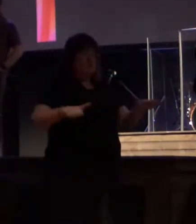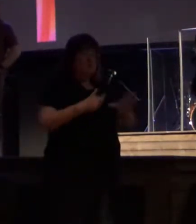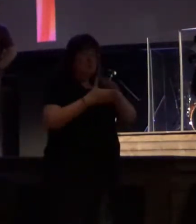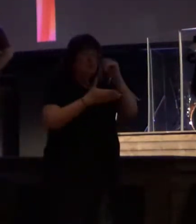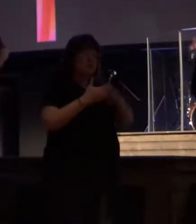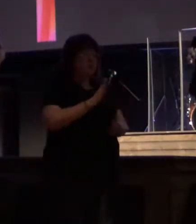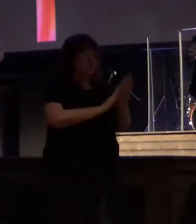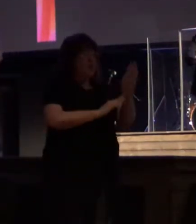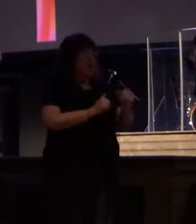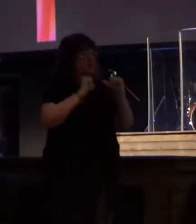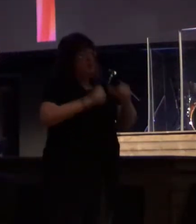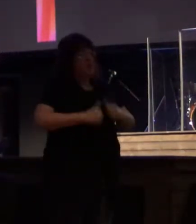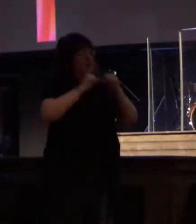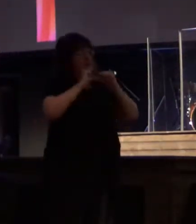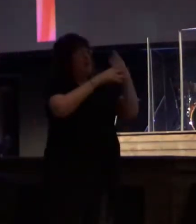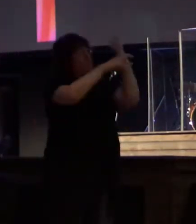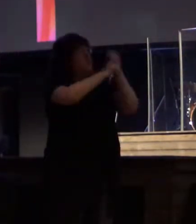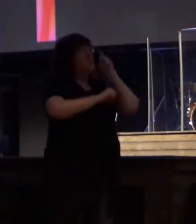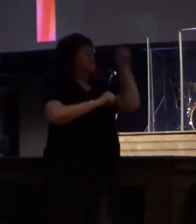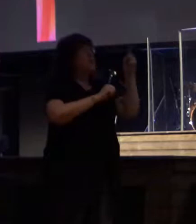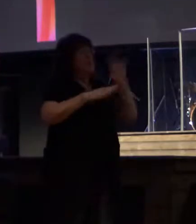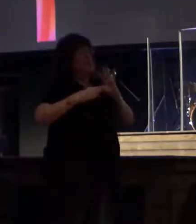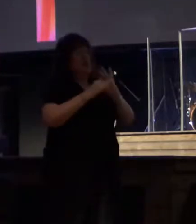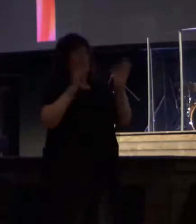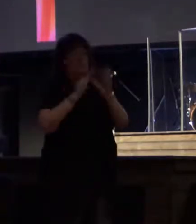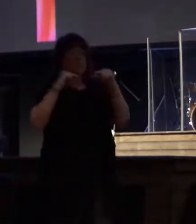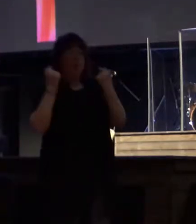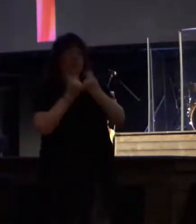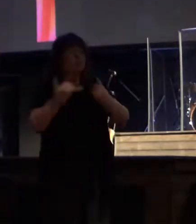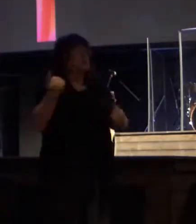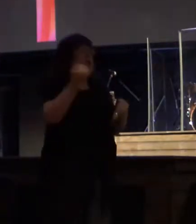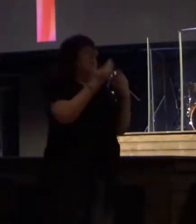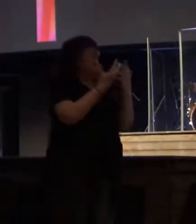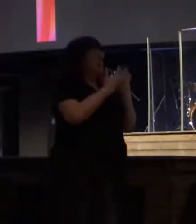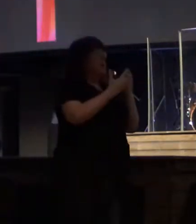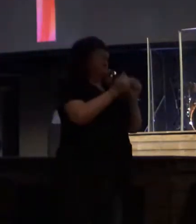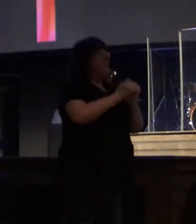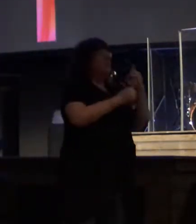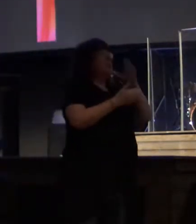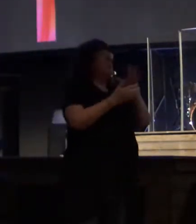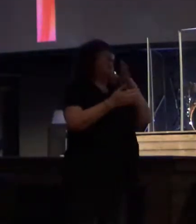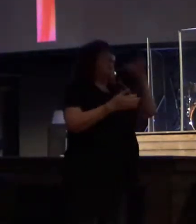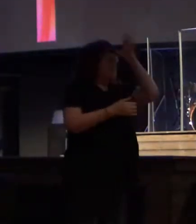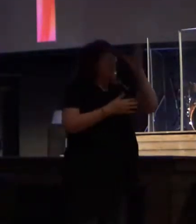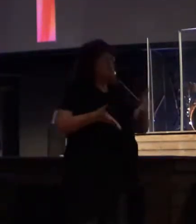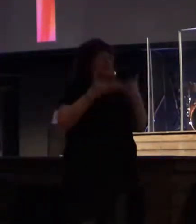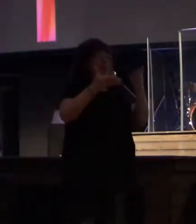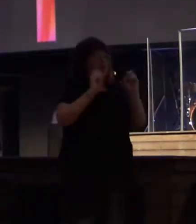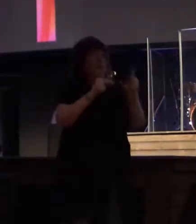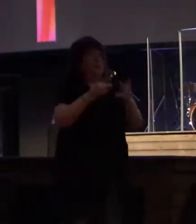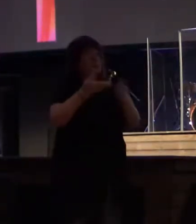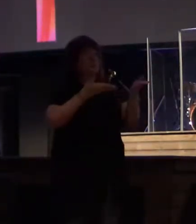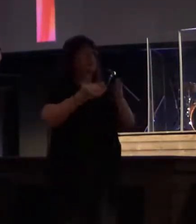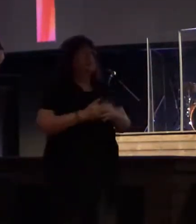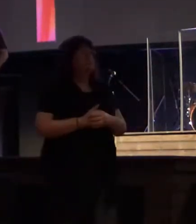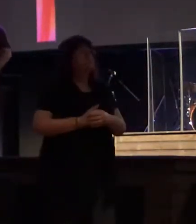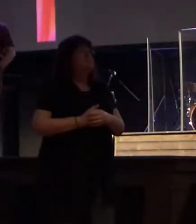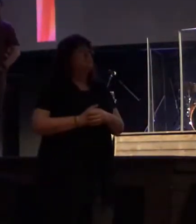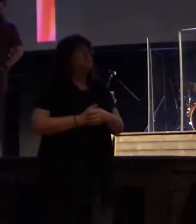and students develop lifelong faith through connecting in small groups, partnering with parents, and giving opportunities to serve